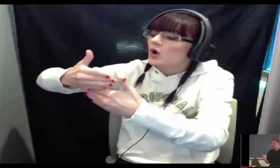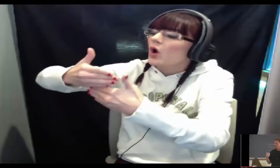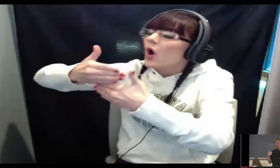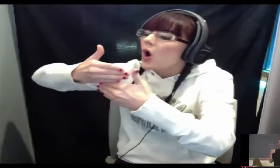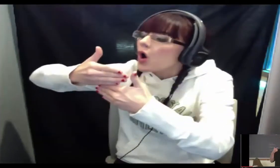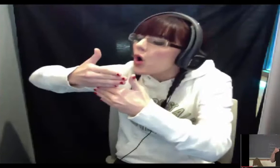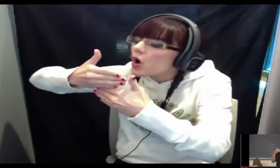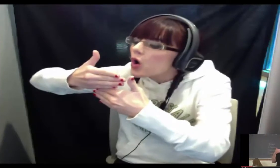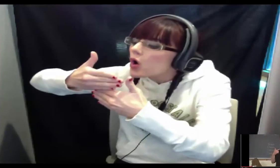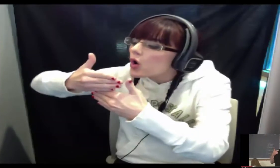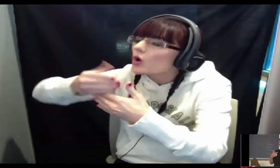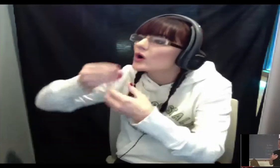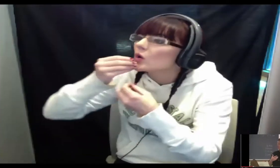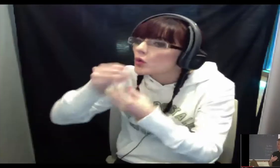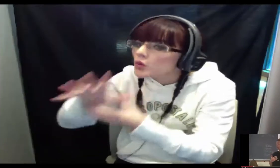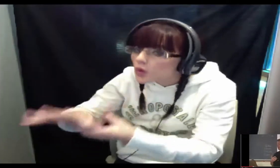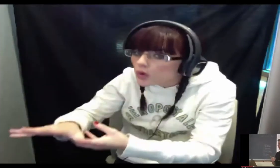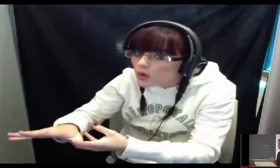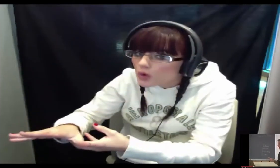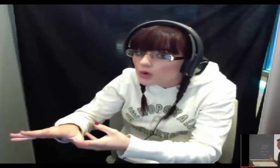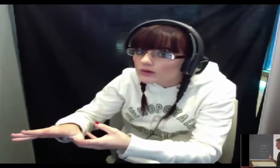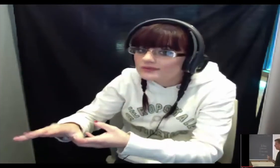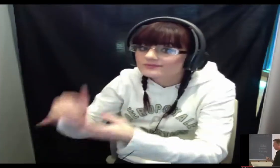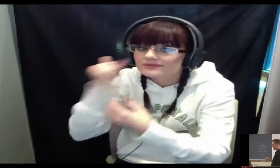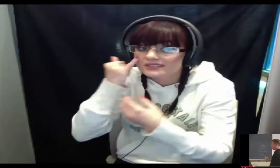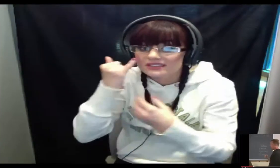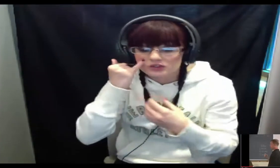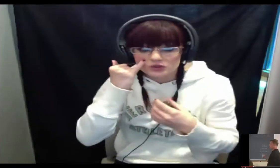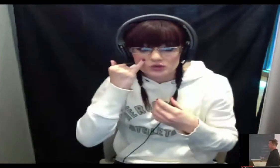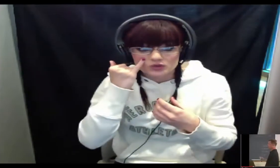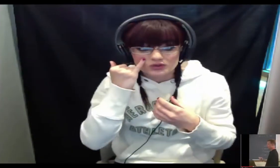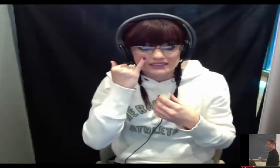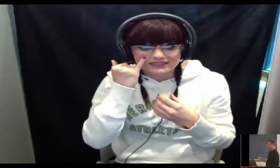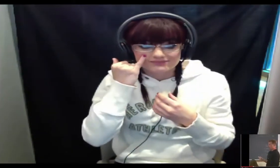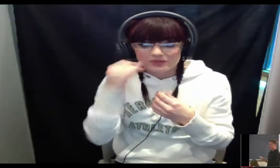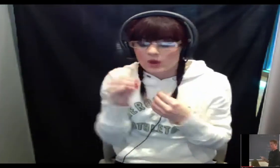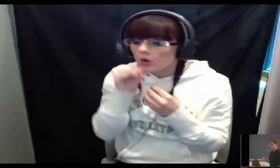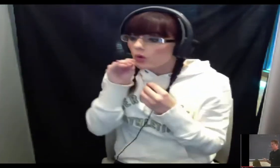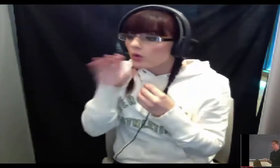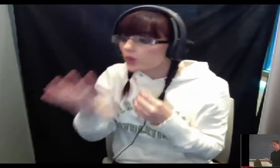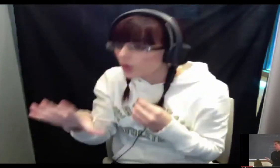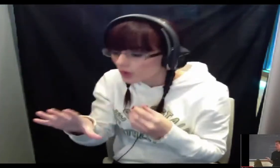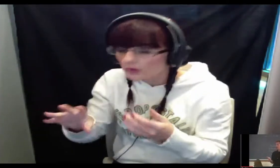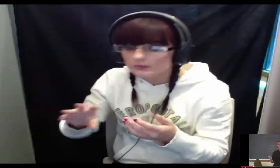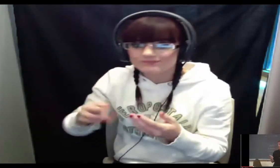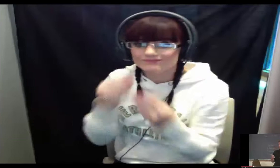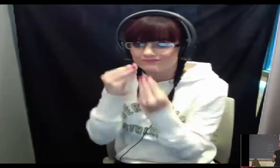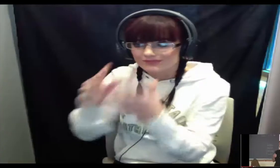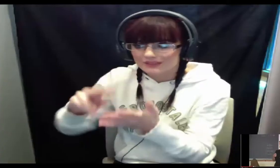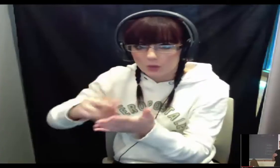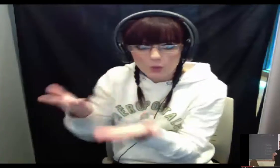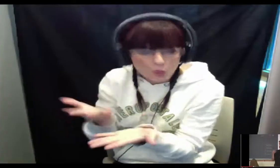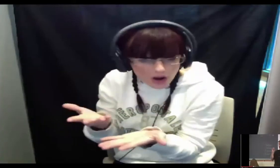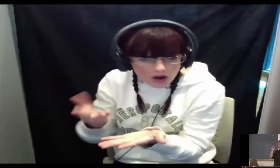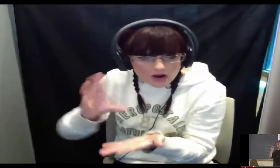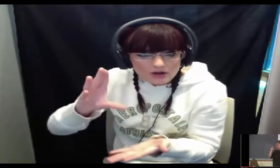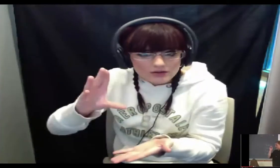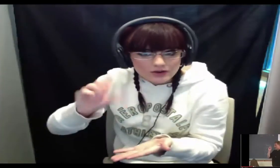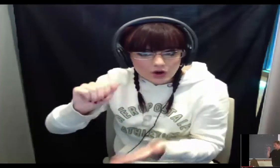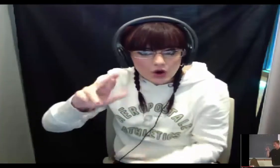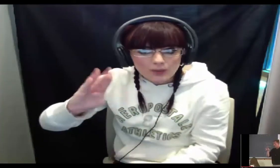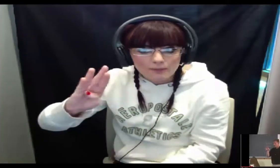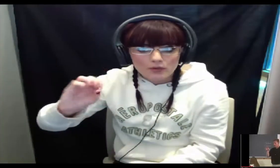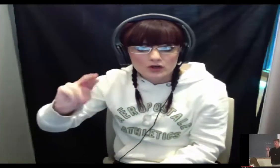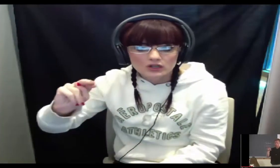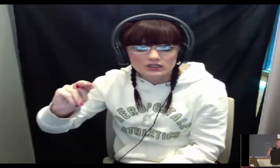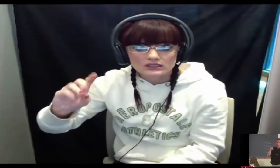on the window. You have, every time you exhale carbon dioxide, other gases, as well as water vapor. The water vapor in your breath